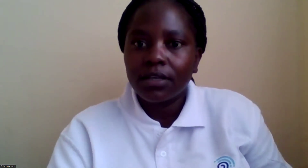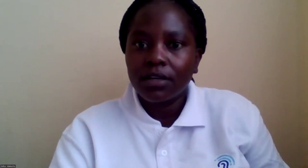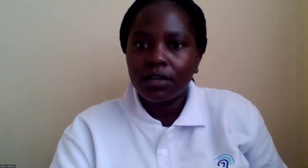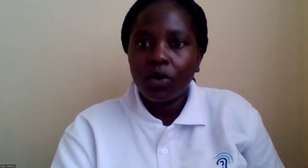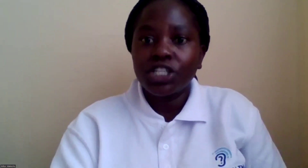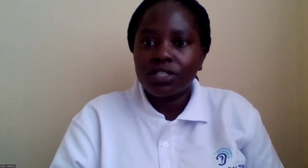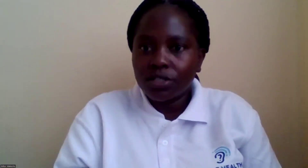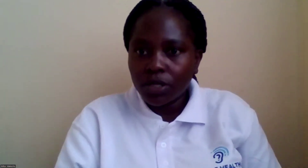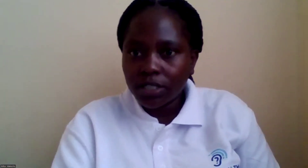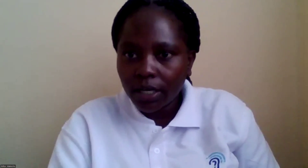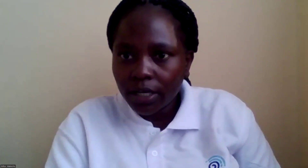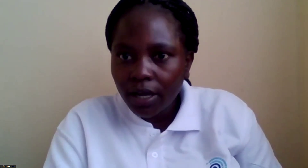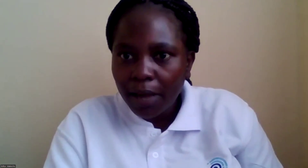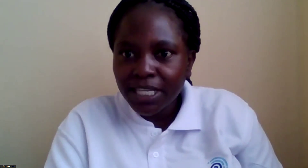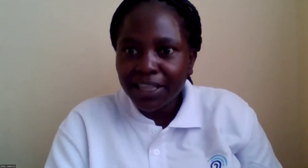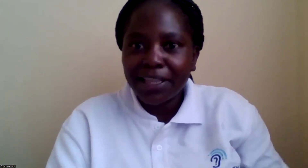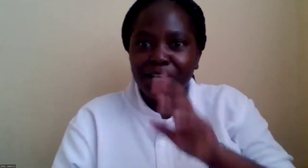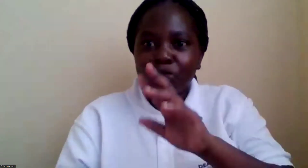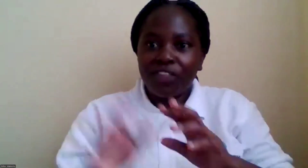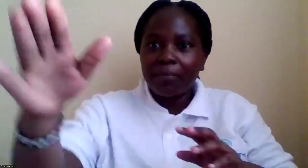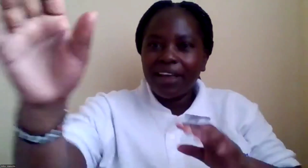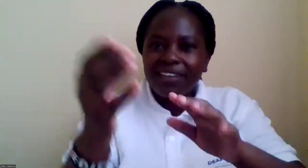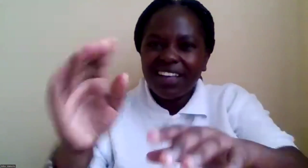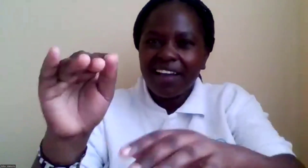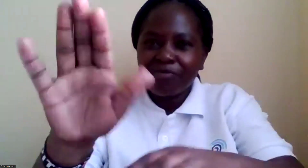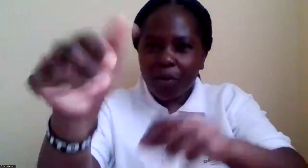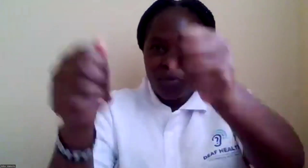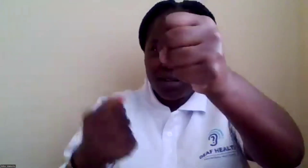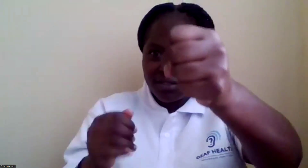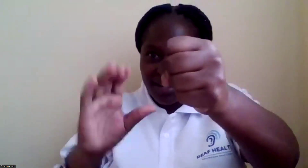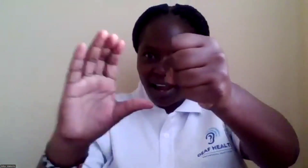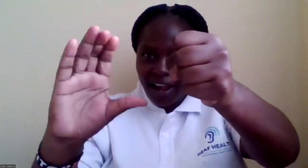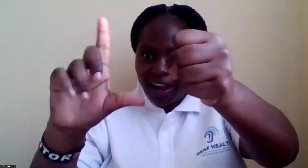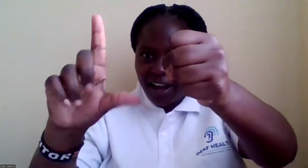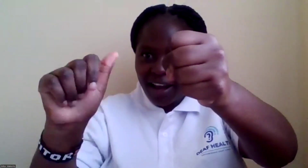Yes. Or she's doing it again. I'm saying there are 2 of them.